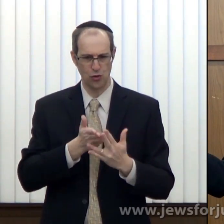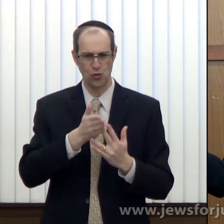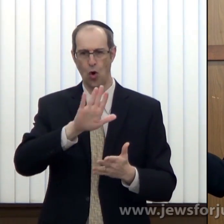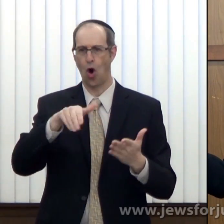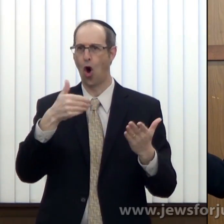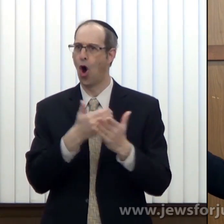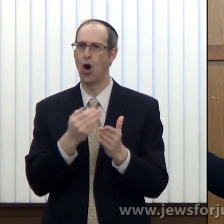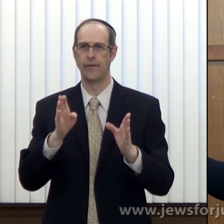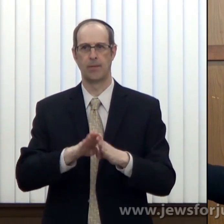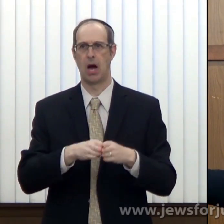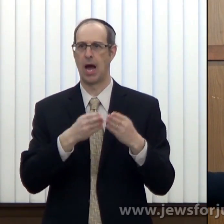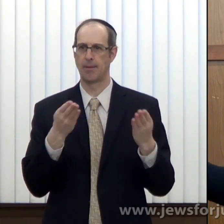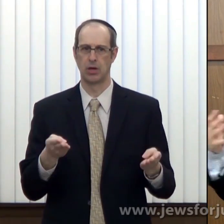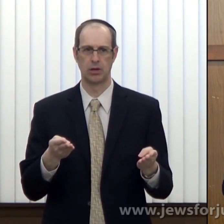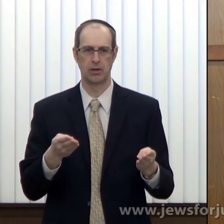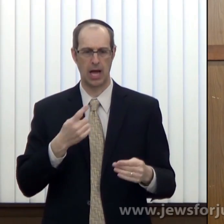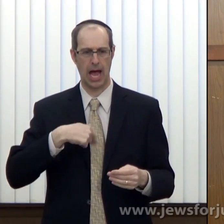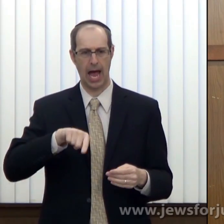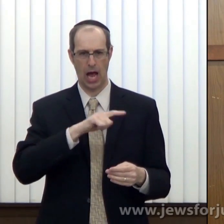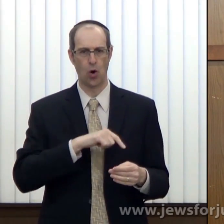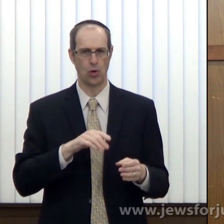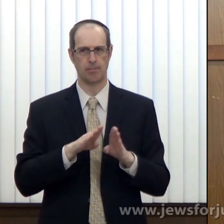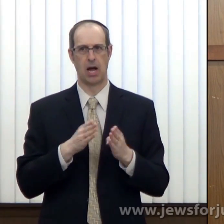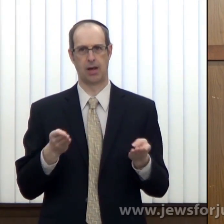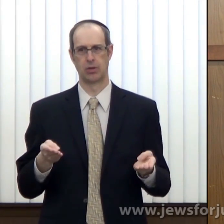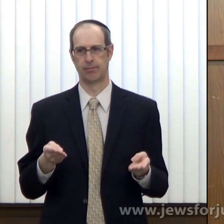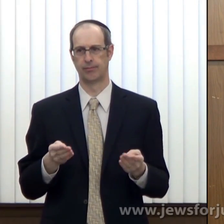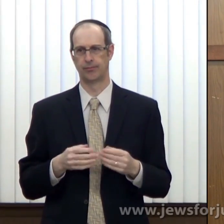entire Bible, you read through our entire Bible,